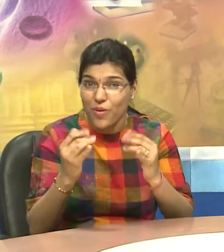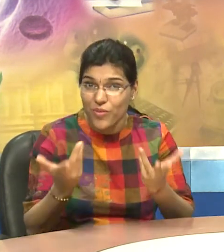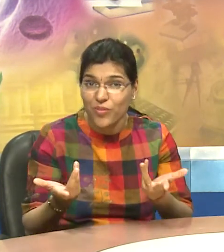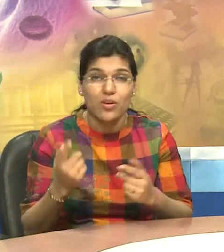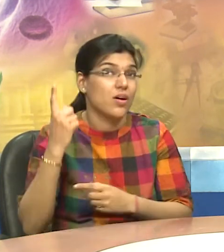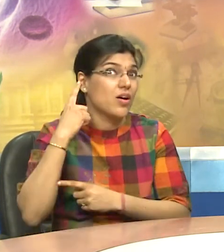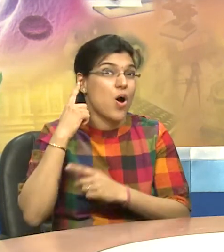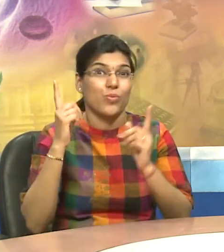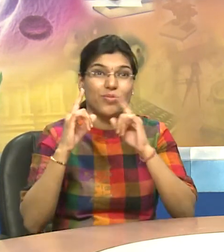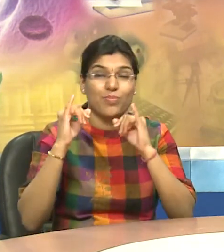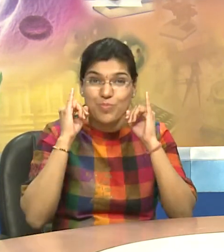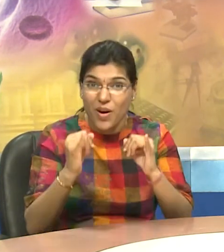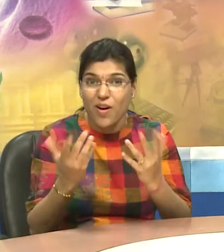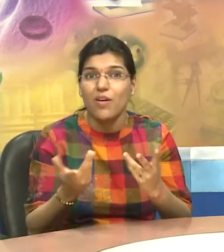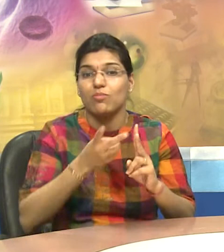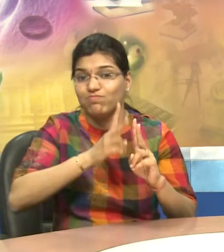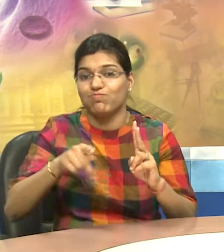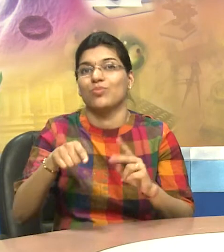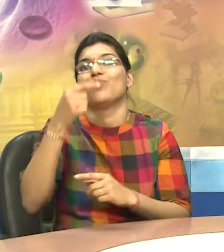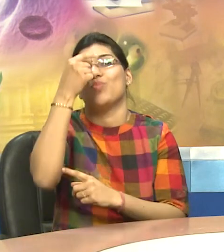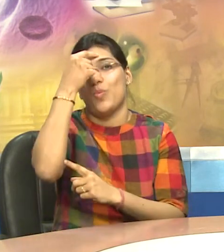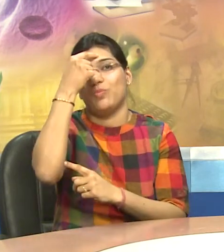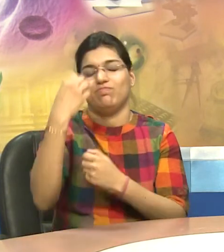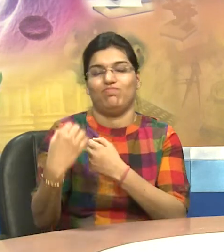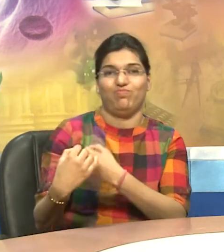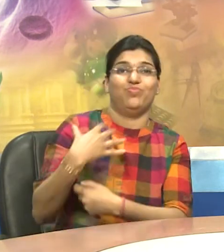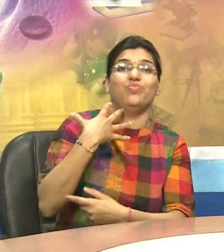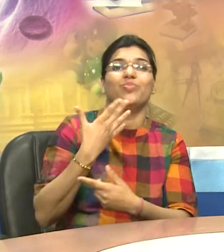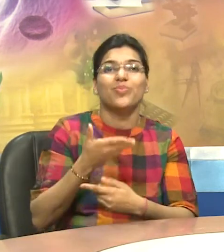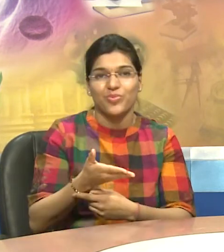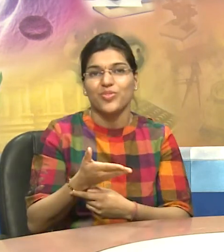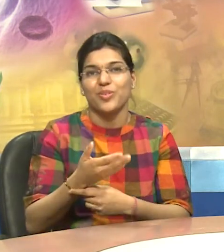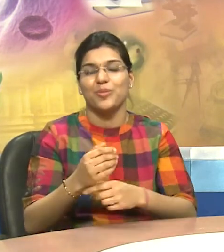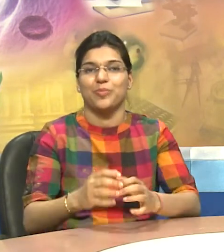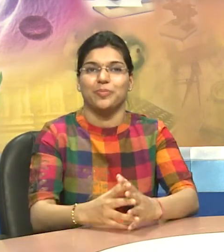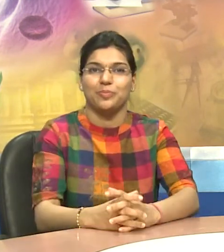pollution, water pollution, noise pollution. There are different kind of pollutions.